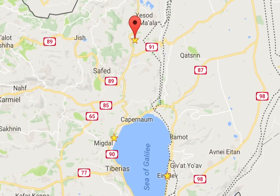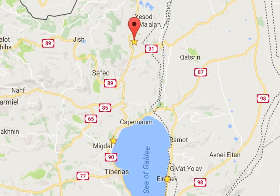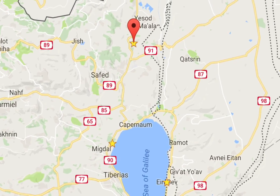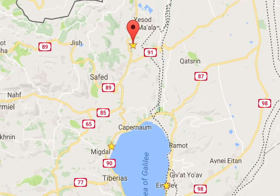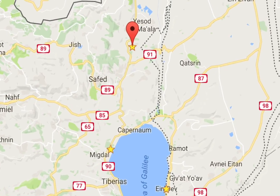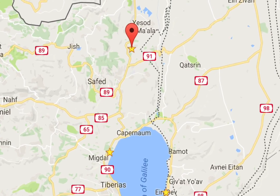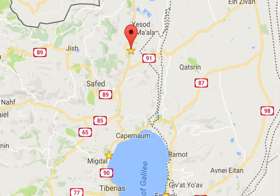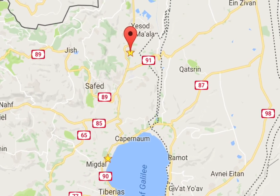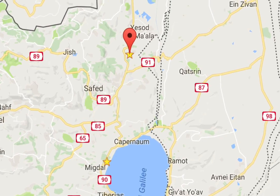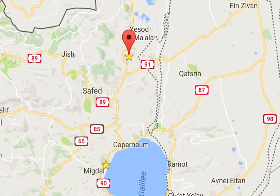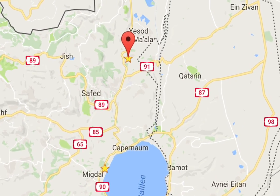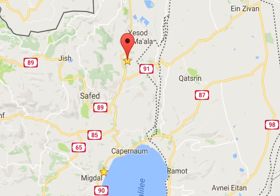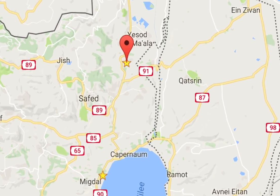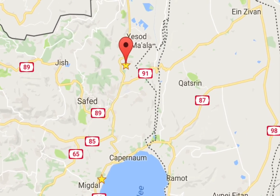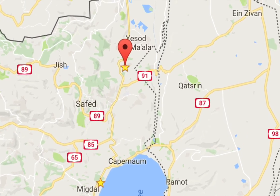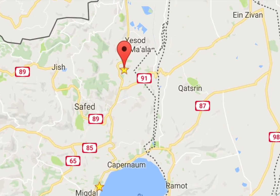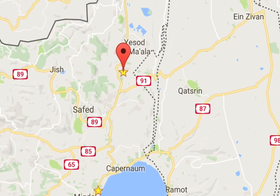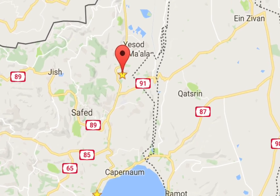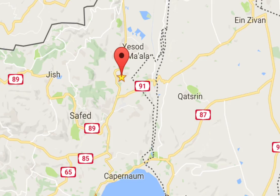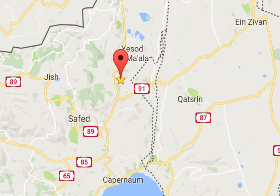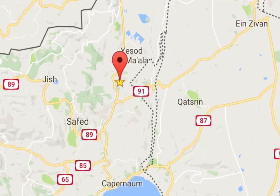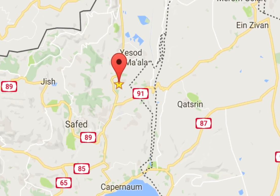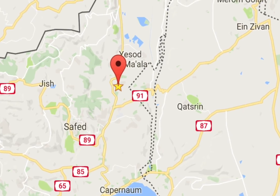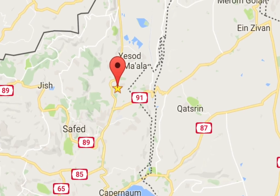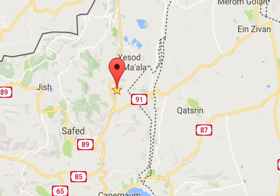Now we're moving even farther north.